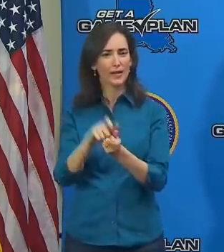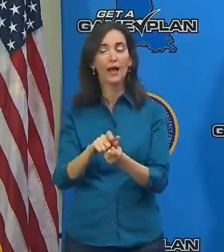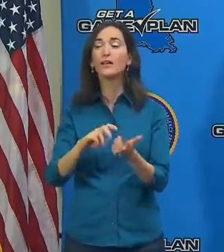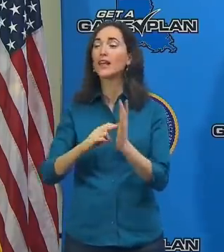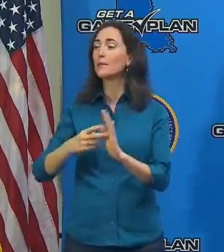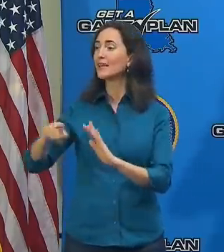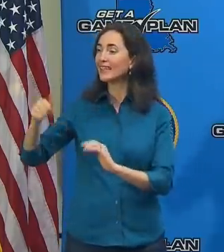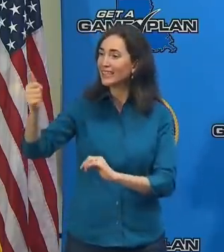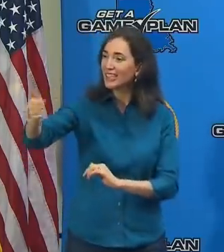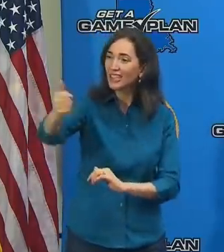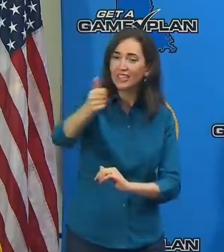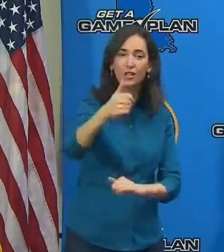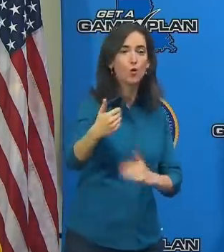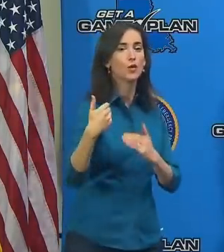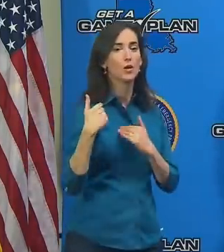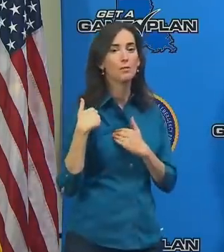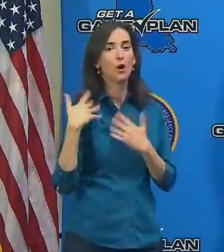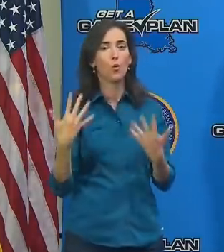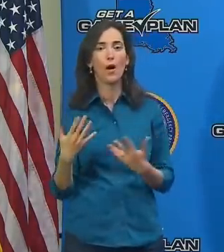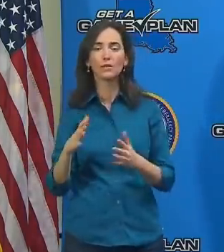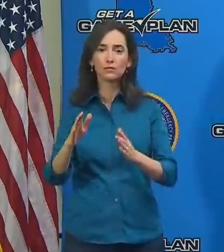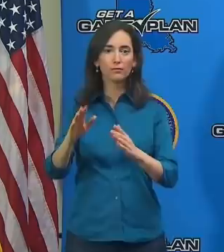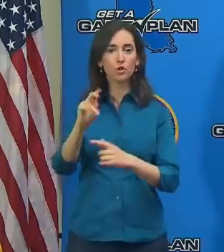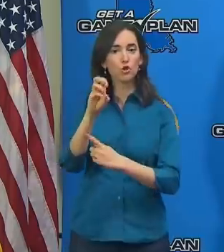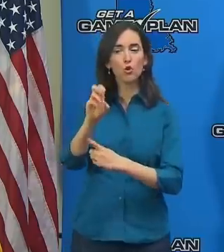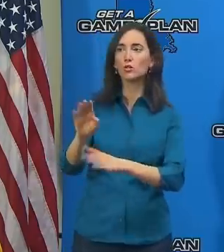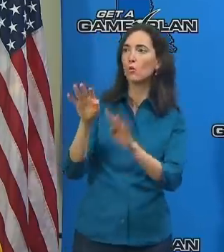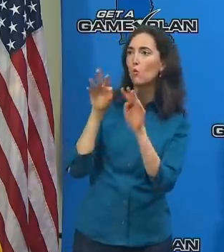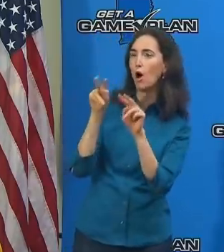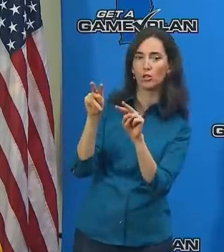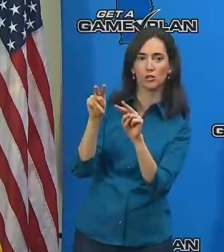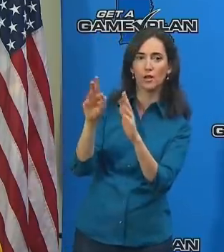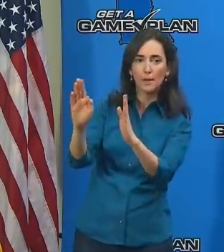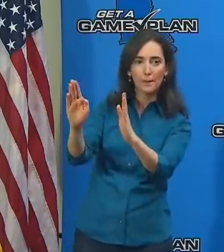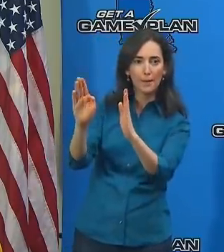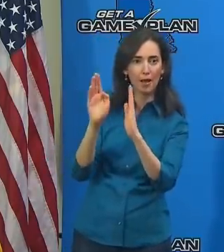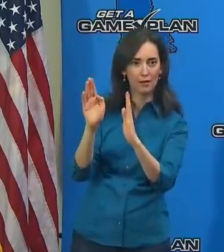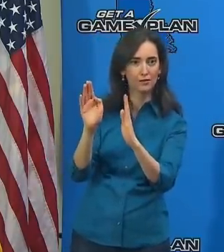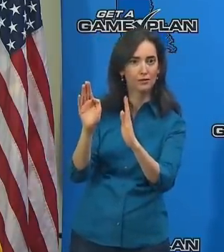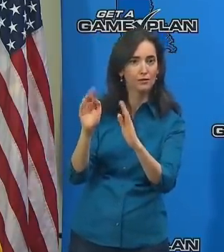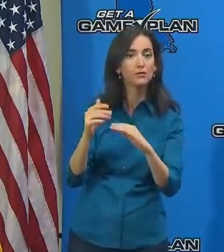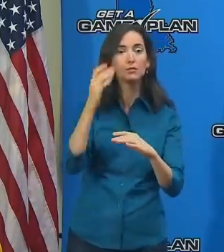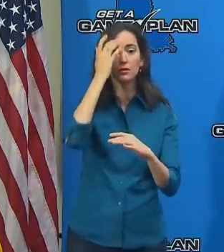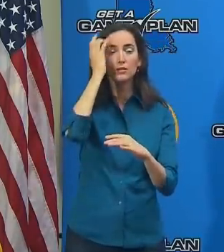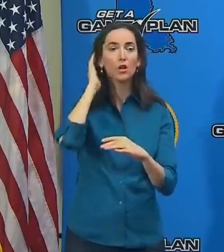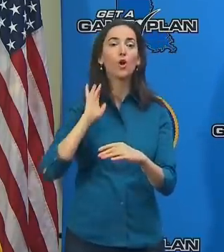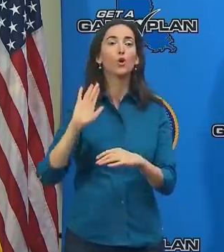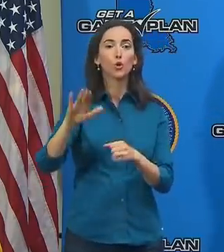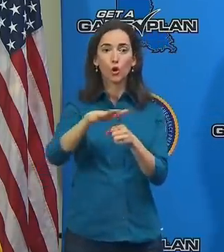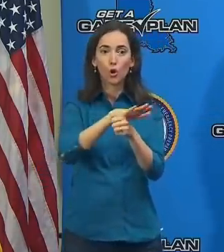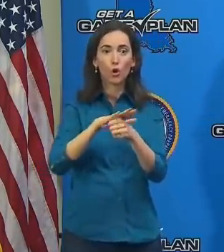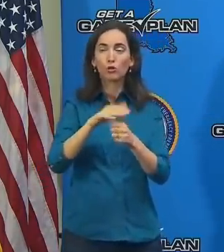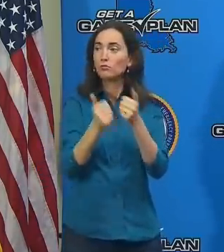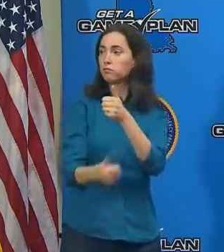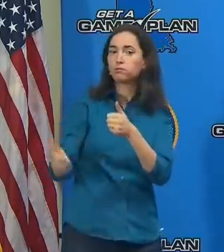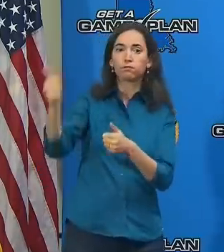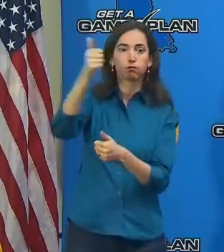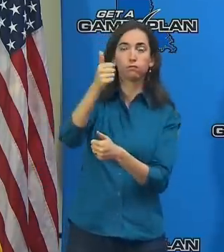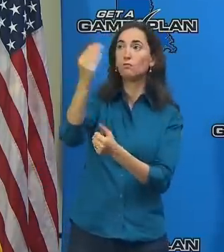abreast by listening to news and following the guidance from your local officials.